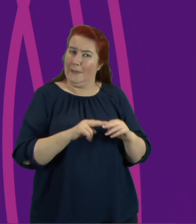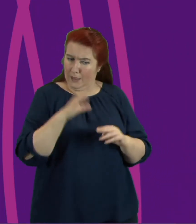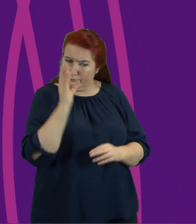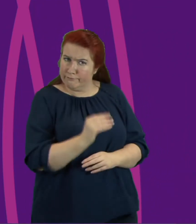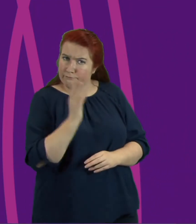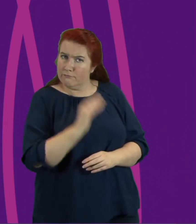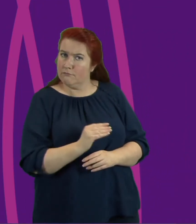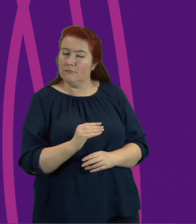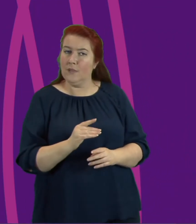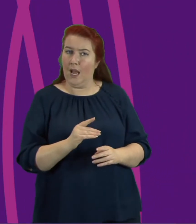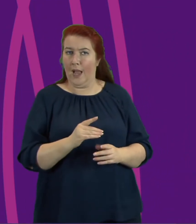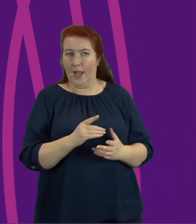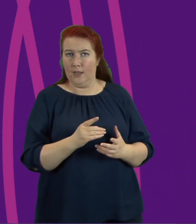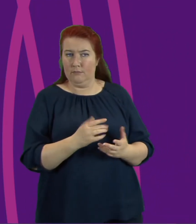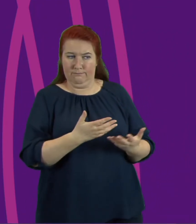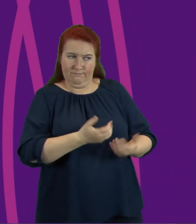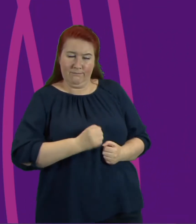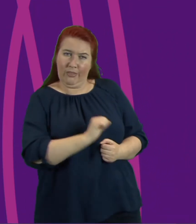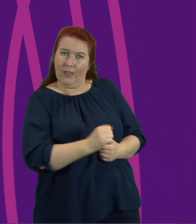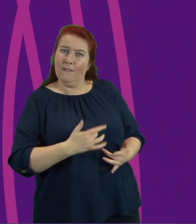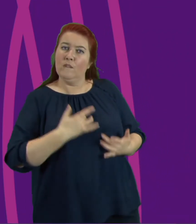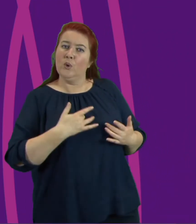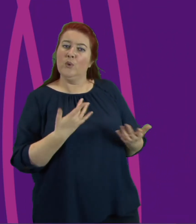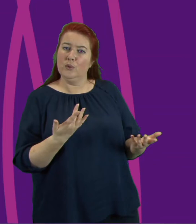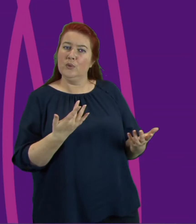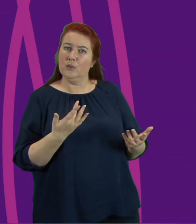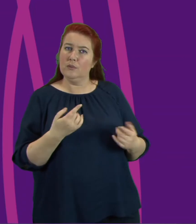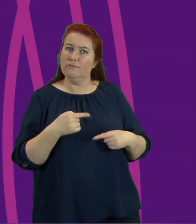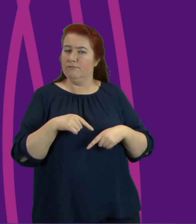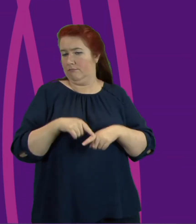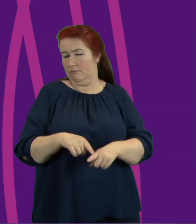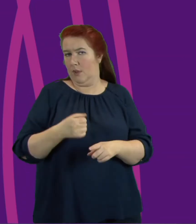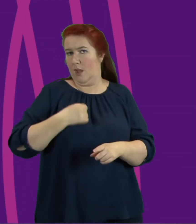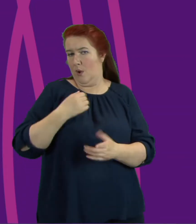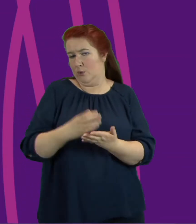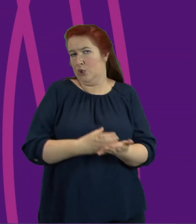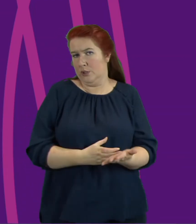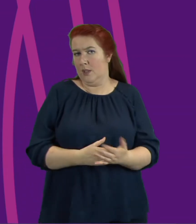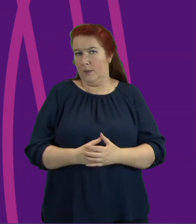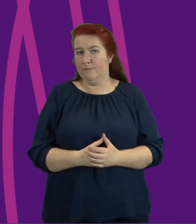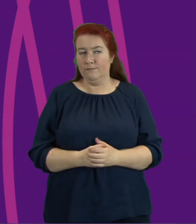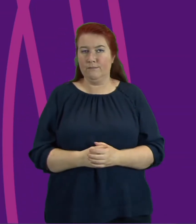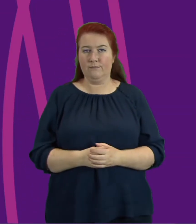account the family's views in accordance with the Family Liaison Charter.